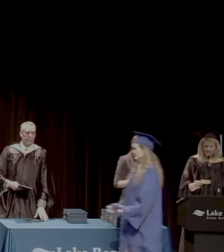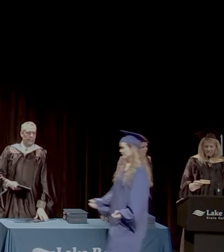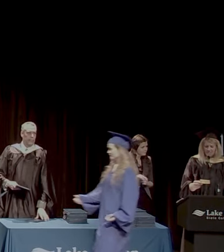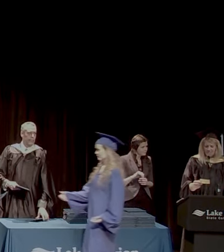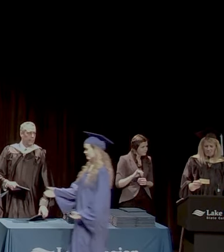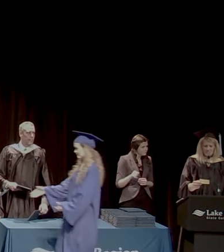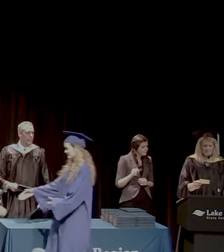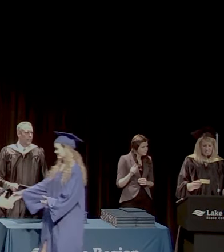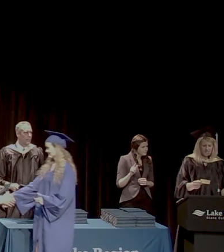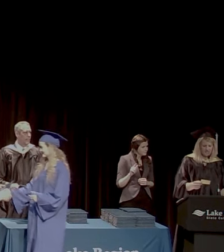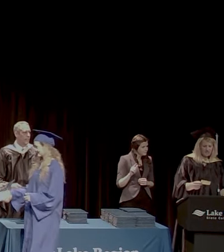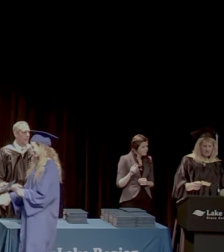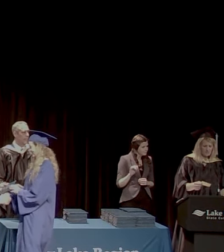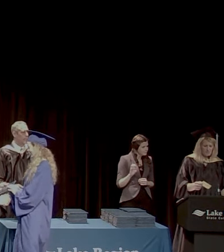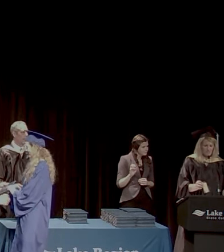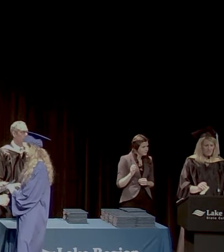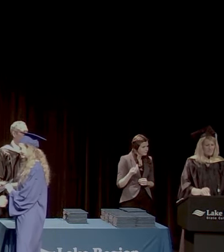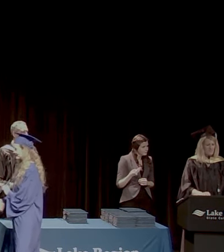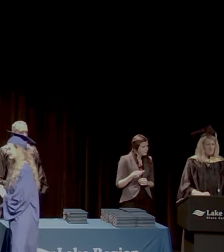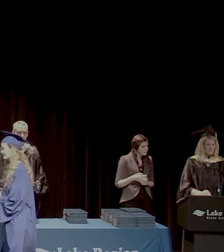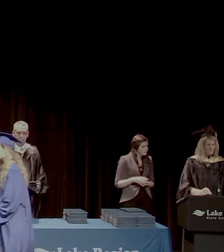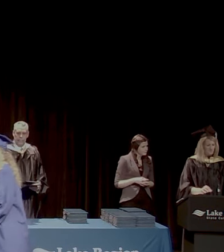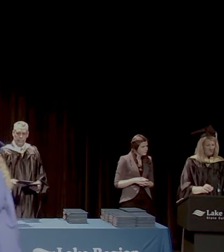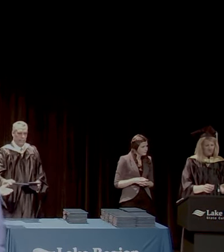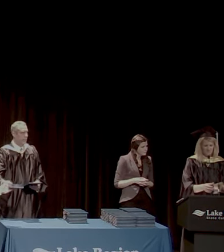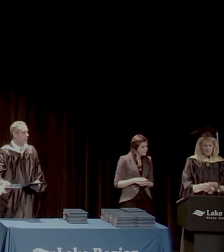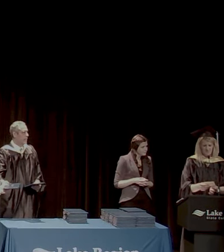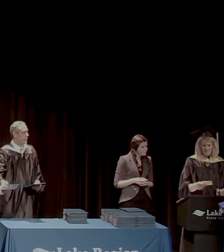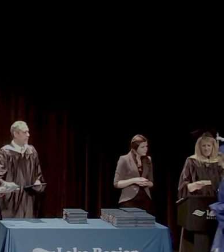Julie Hagen, Associate in Science, Liberal Arts.